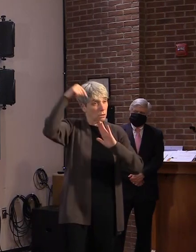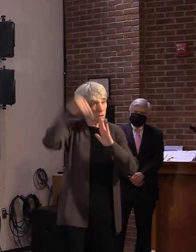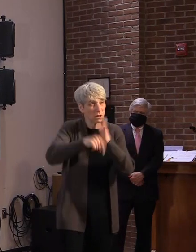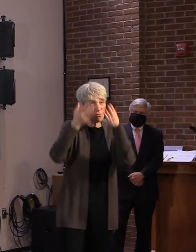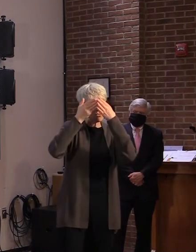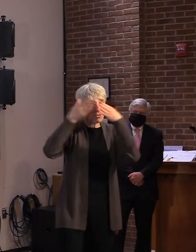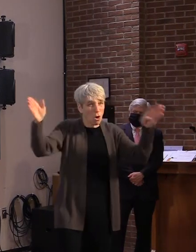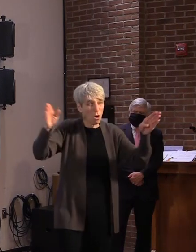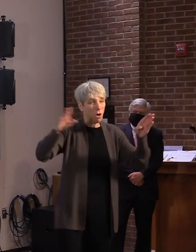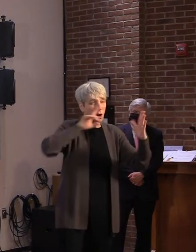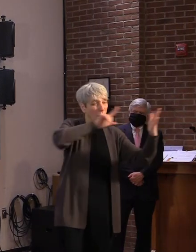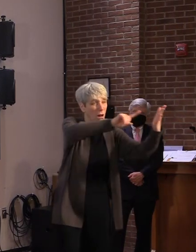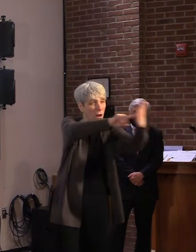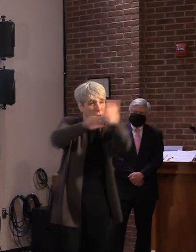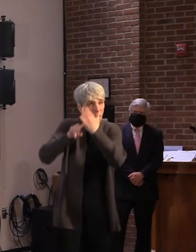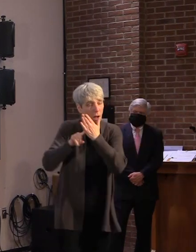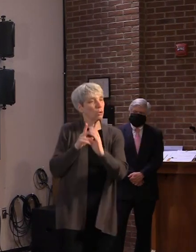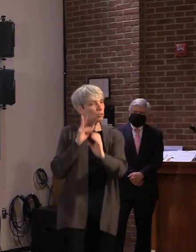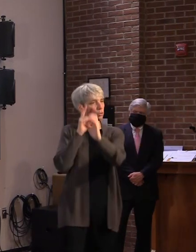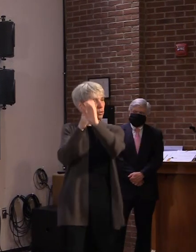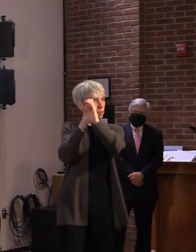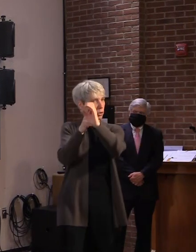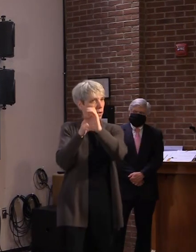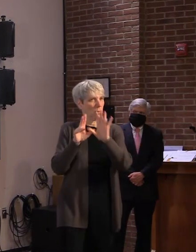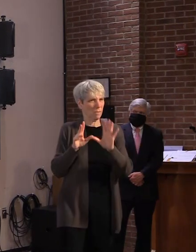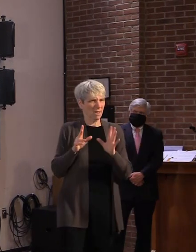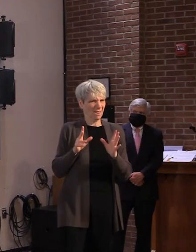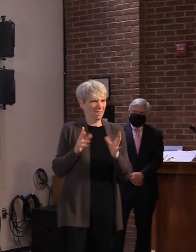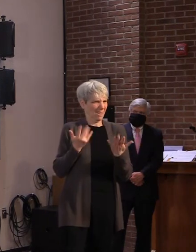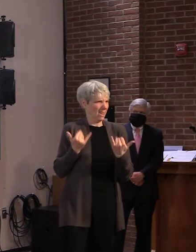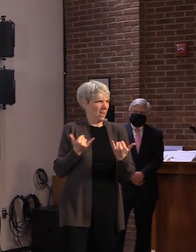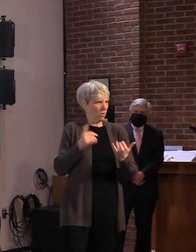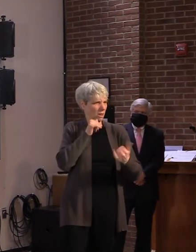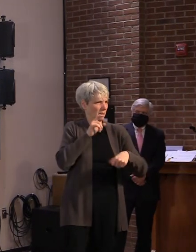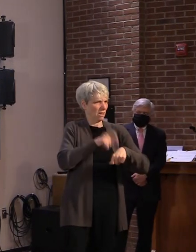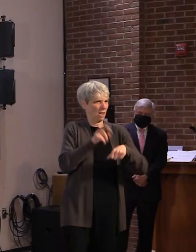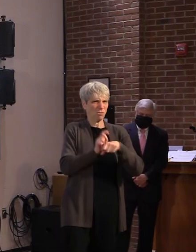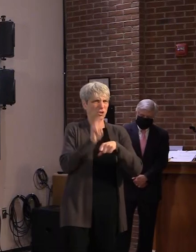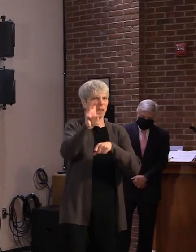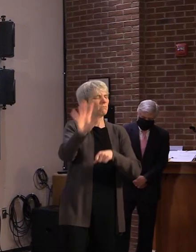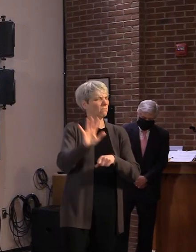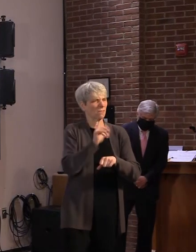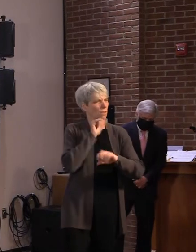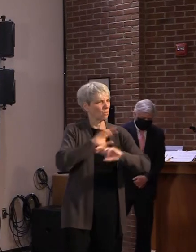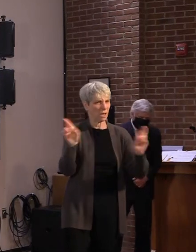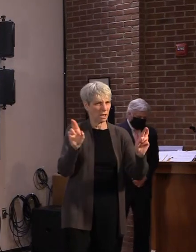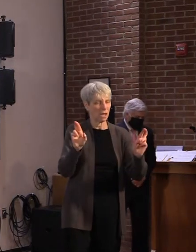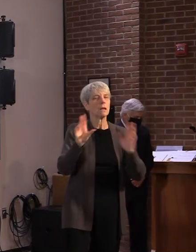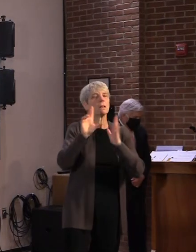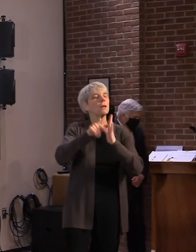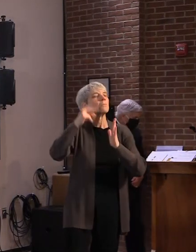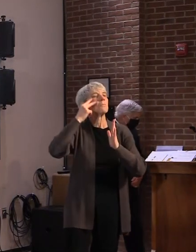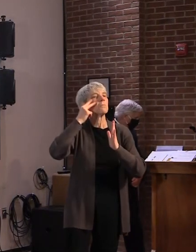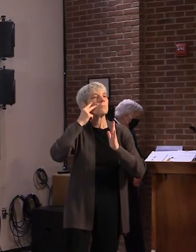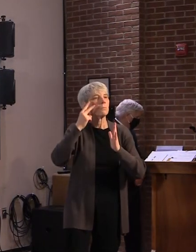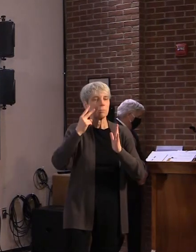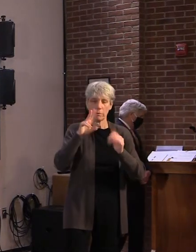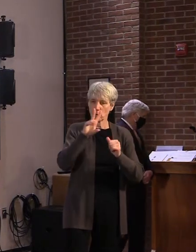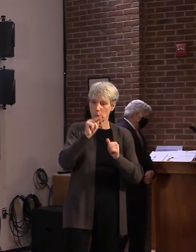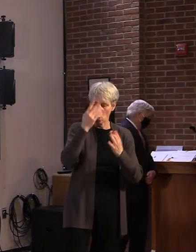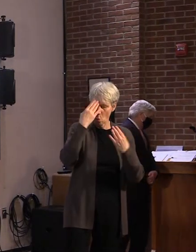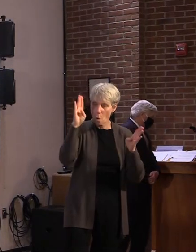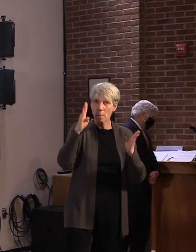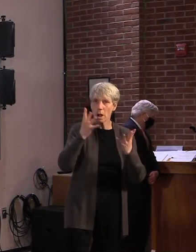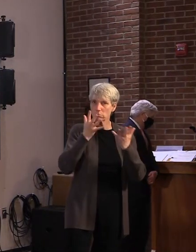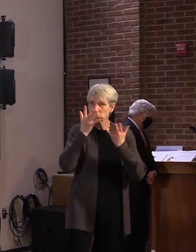of these such studies are either just being launched or not even yet underway, but we are clearly open to